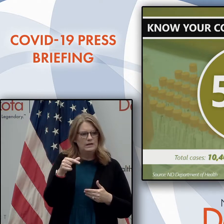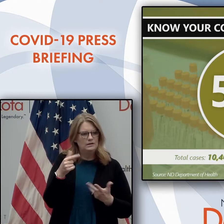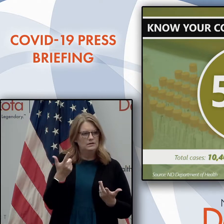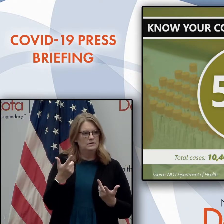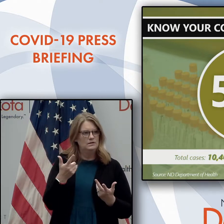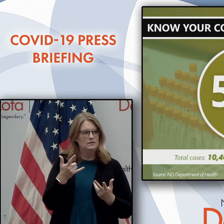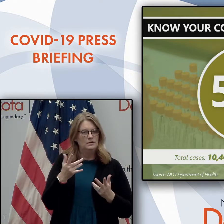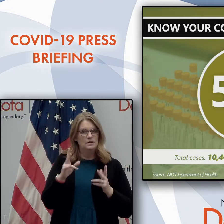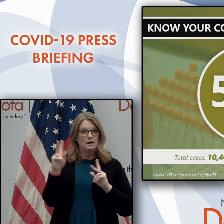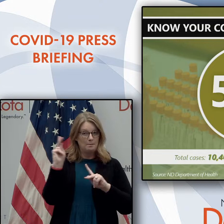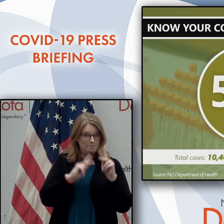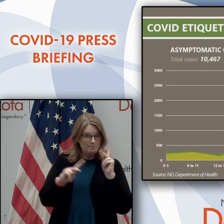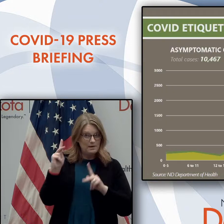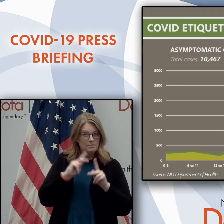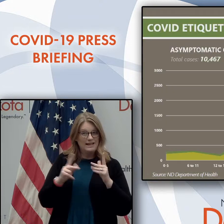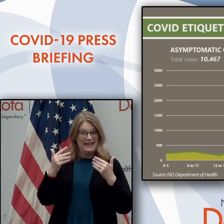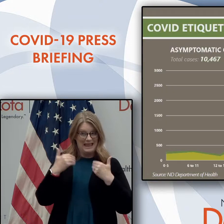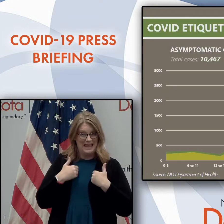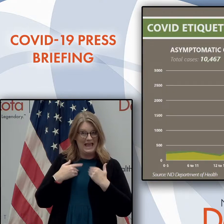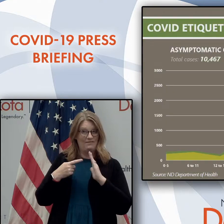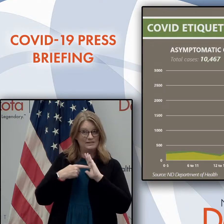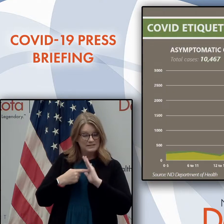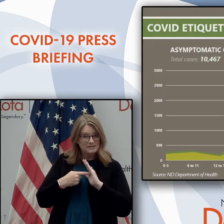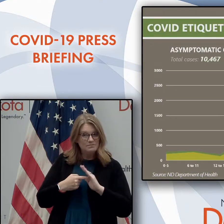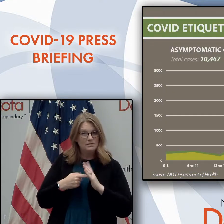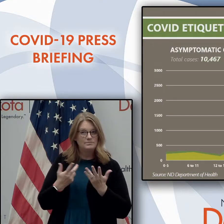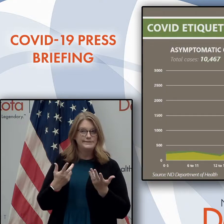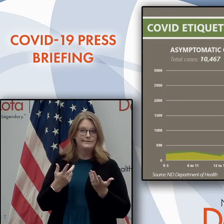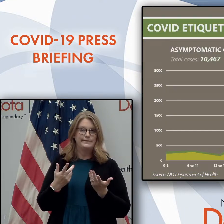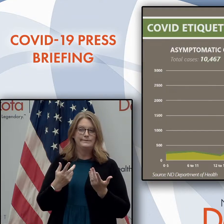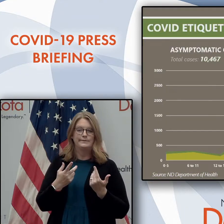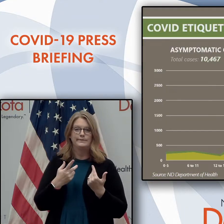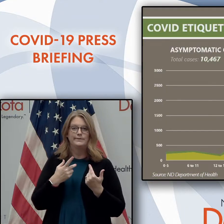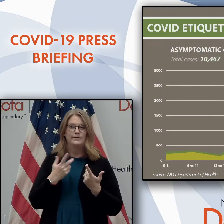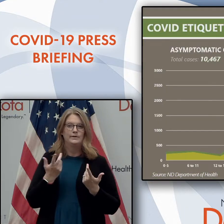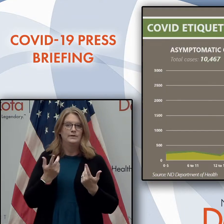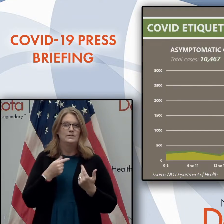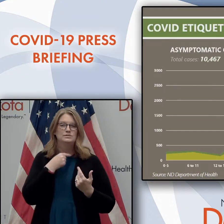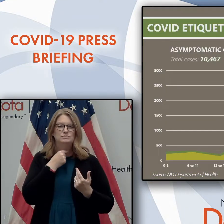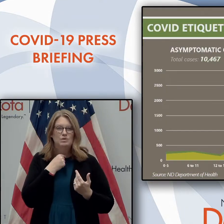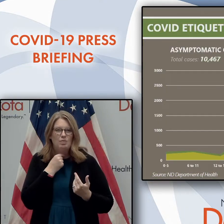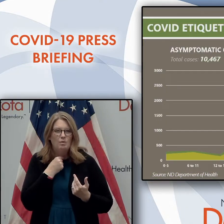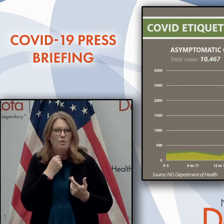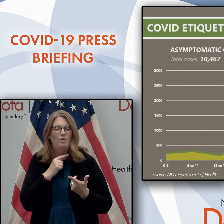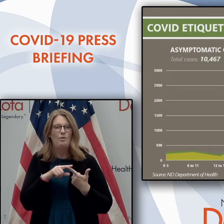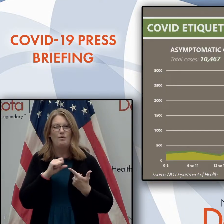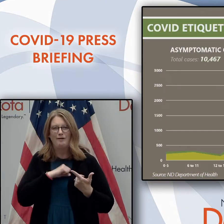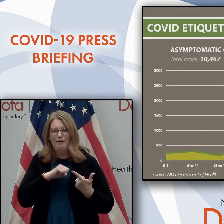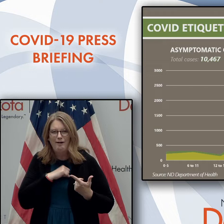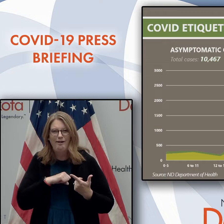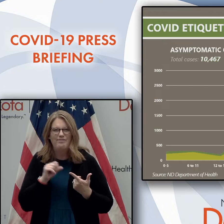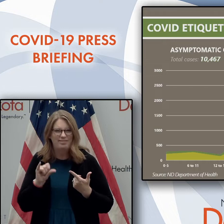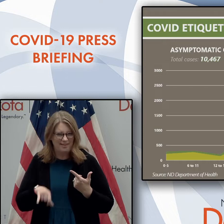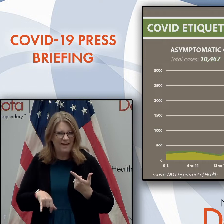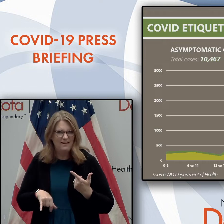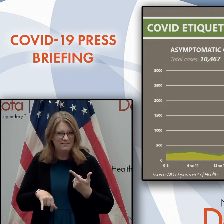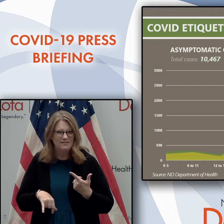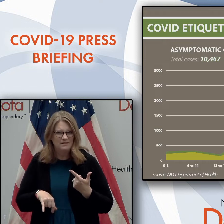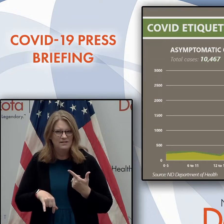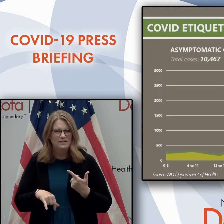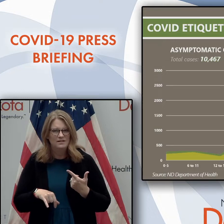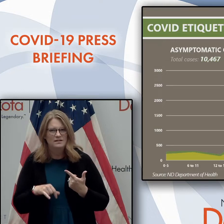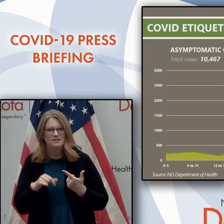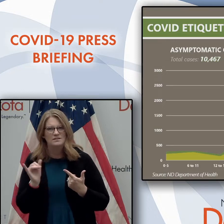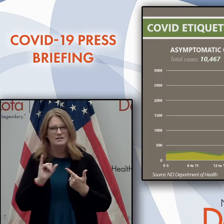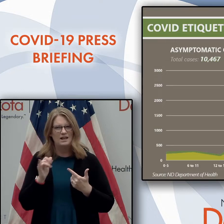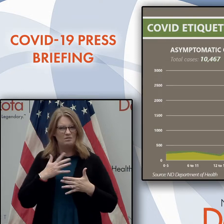who were symptomatic positives, meaning they had the symptoms like, sore throat or cough or those things that you'd see with an upper